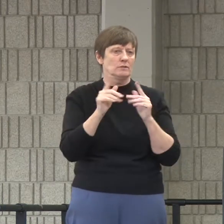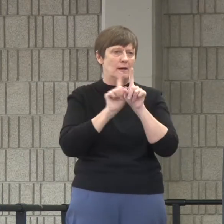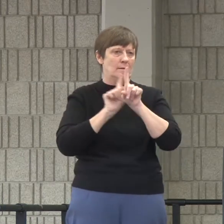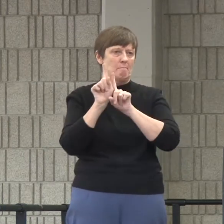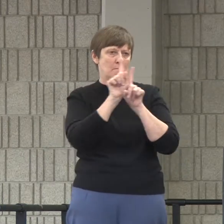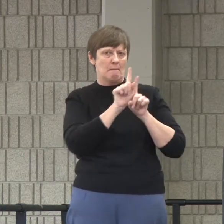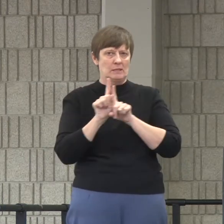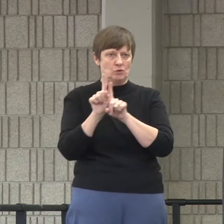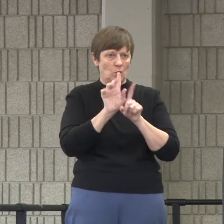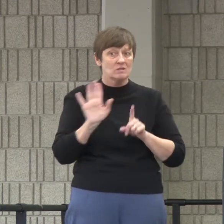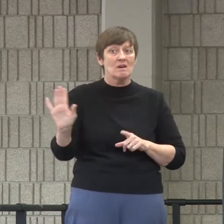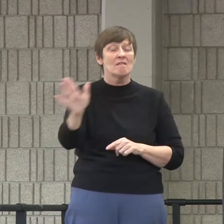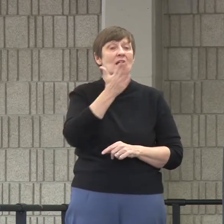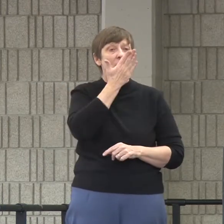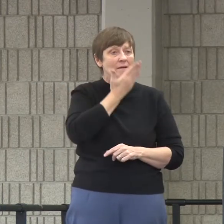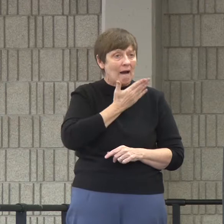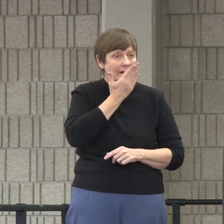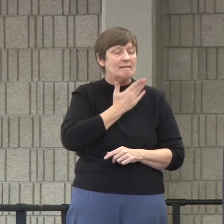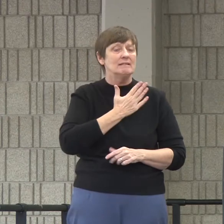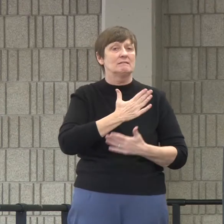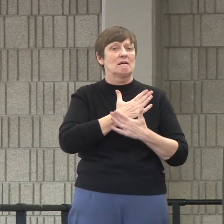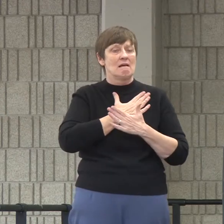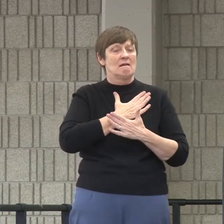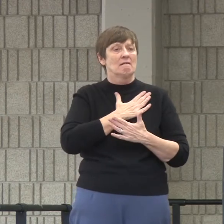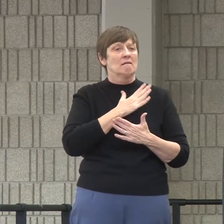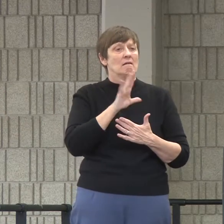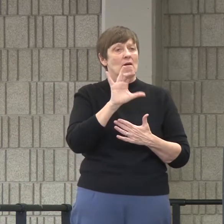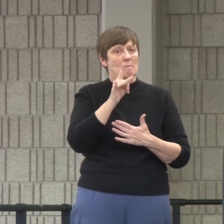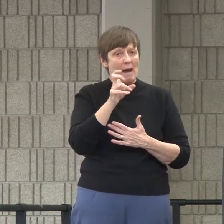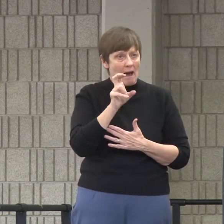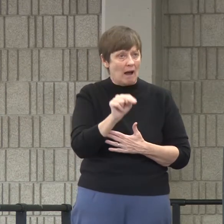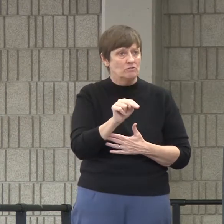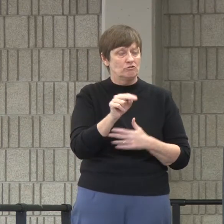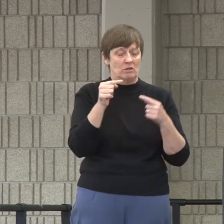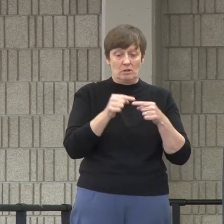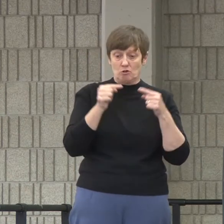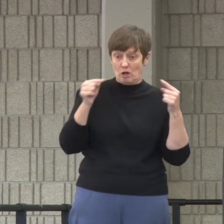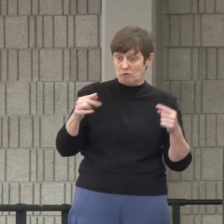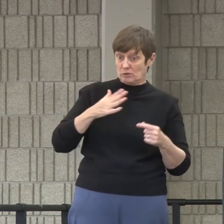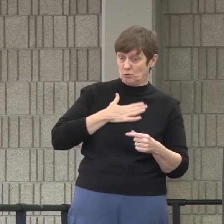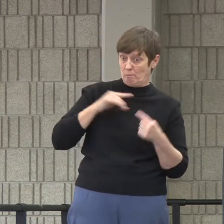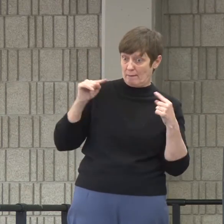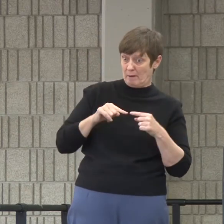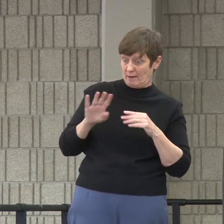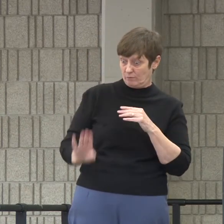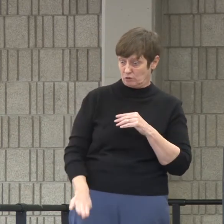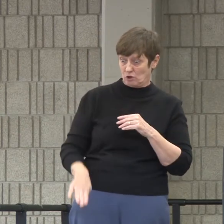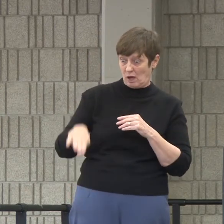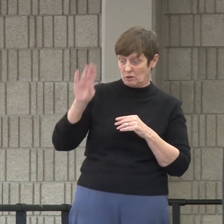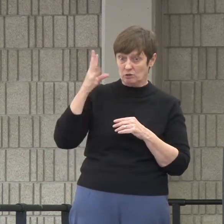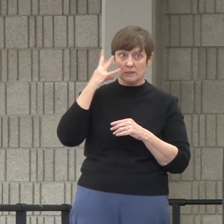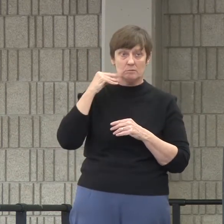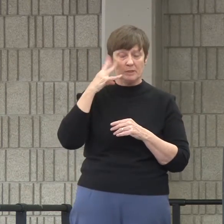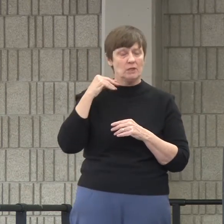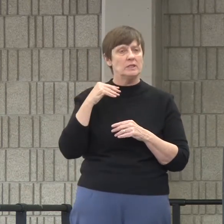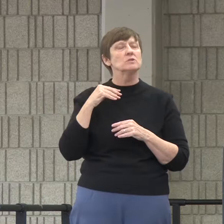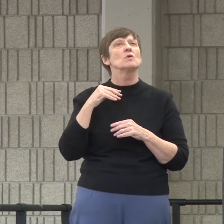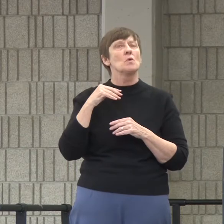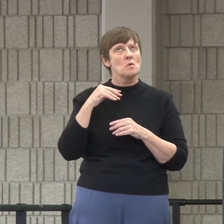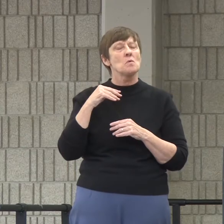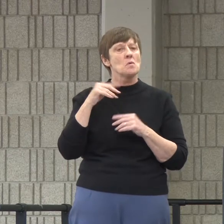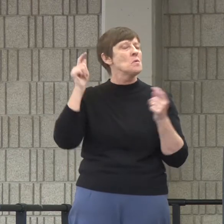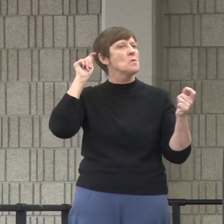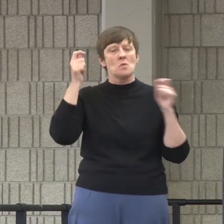Their kindness and compassion, in contrast to my painful childhood experiences, helped change